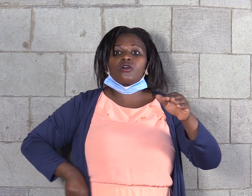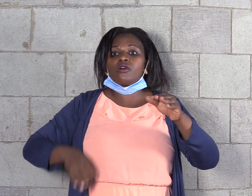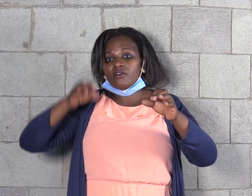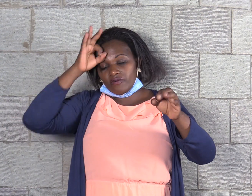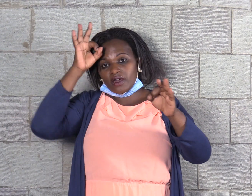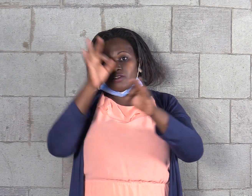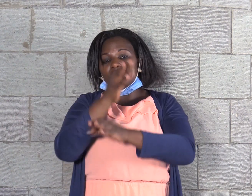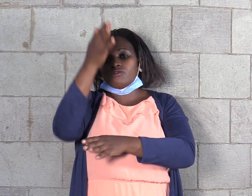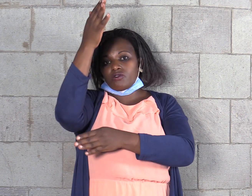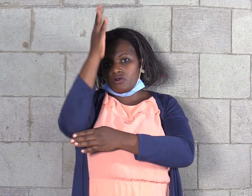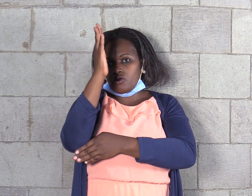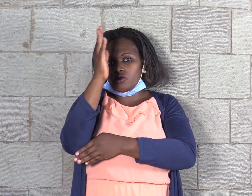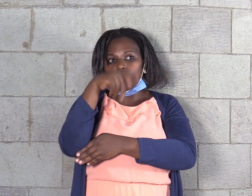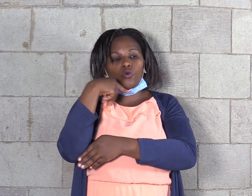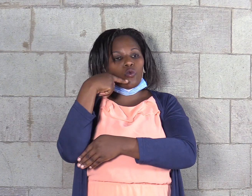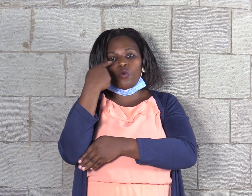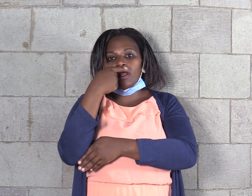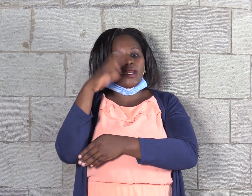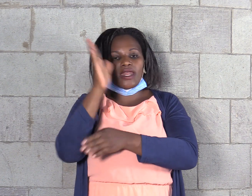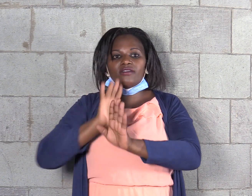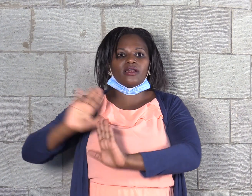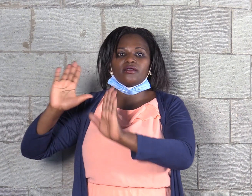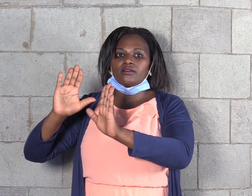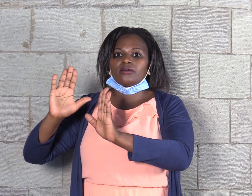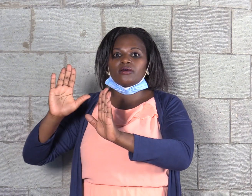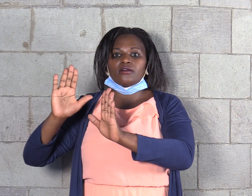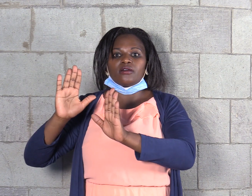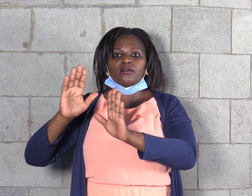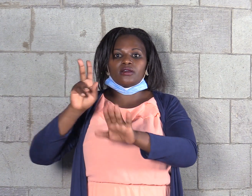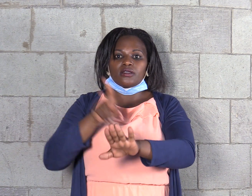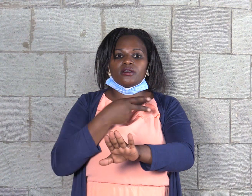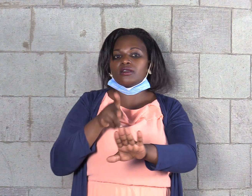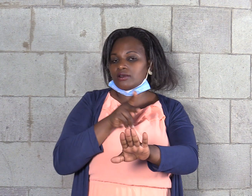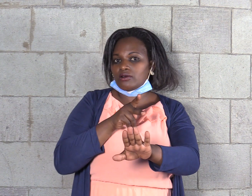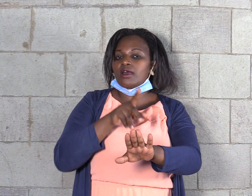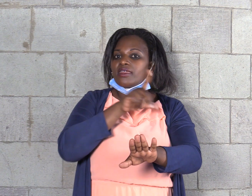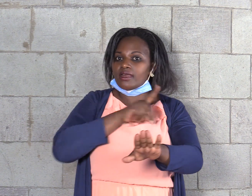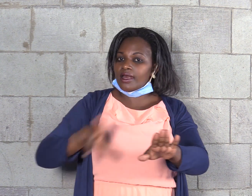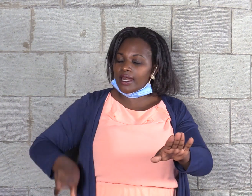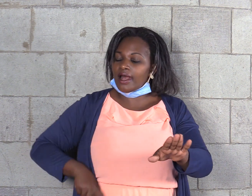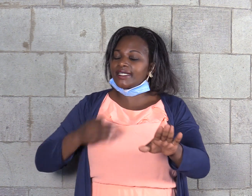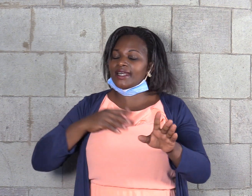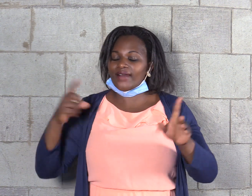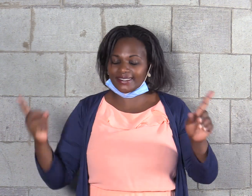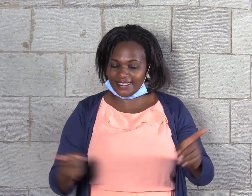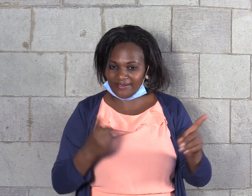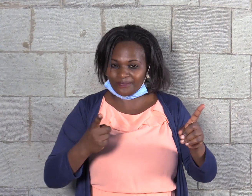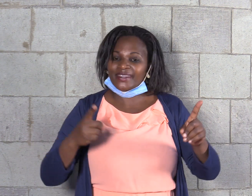a God who will never leave us. Just like the psalm has said, the Lord is our shepherd. A shepherd takes care of the